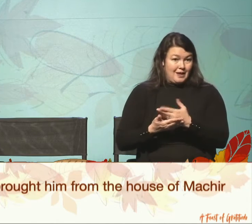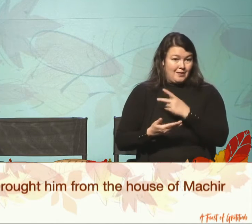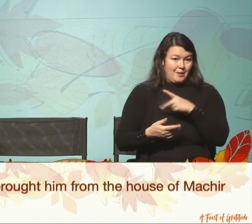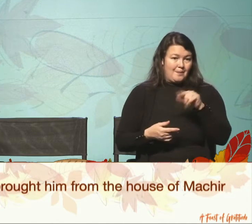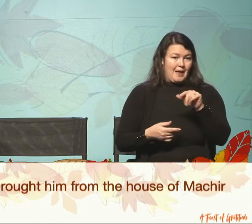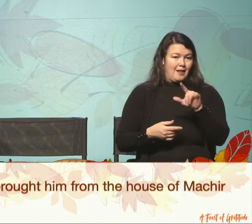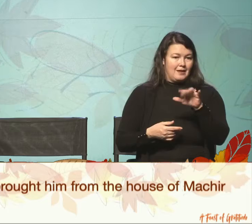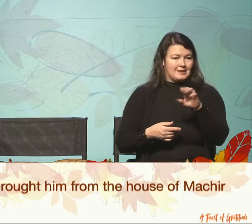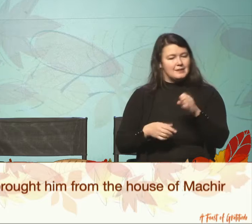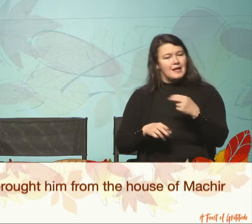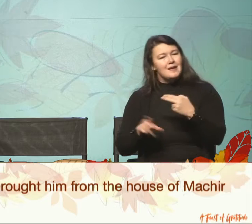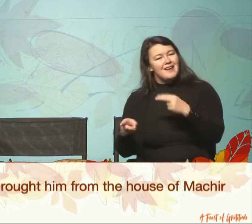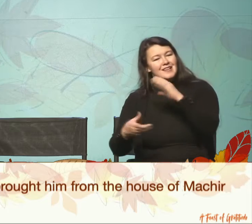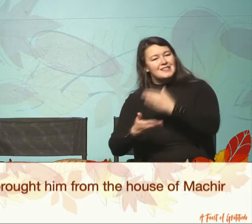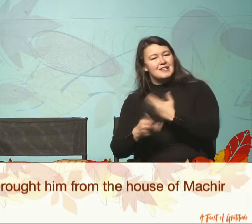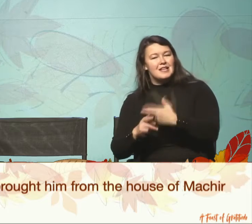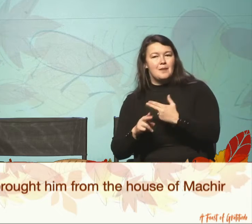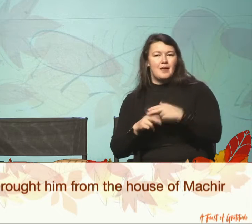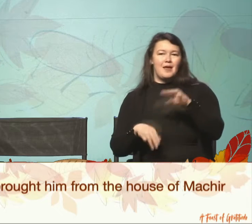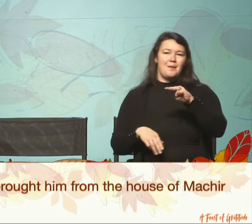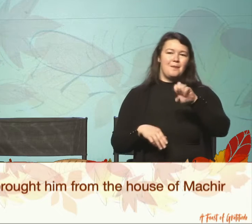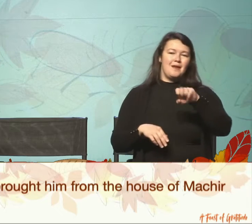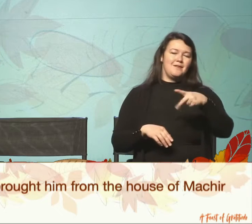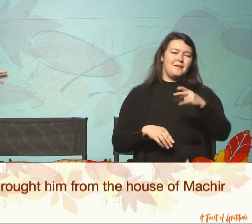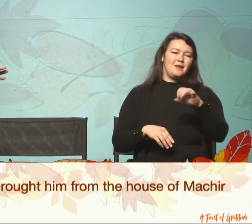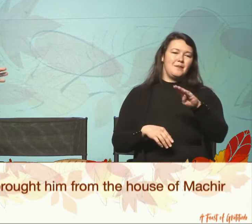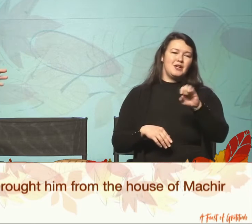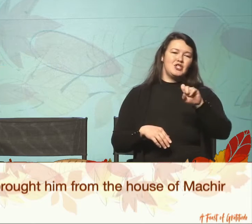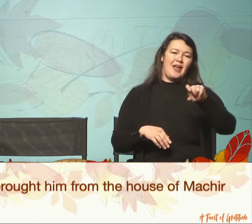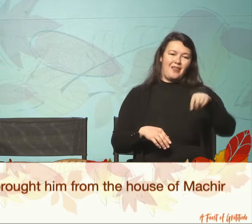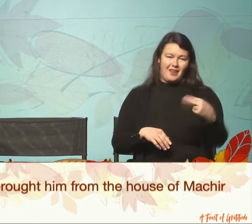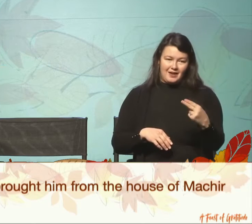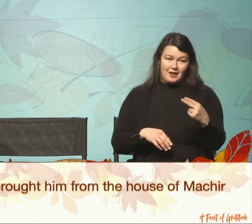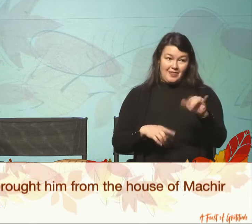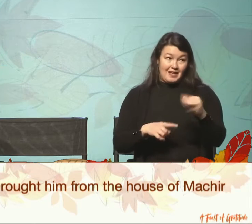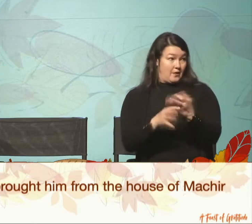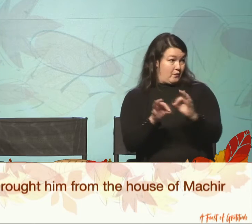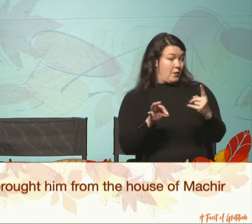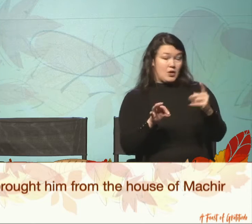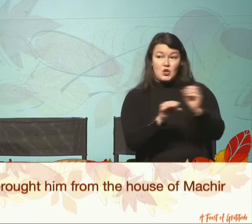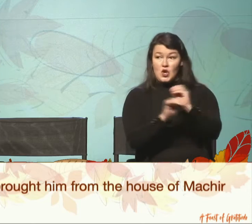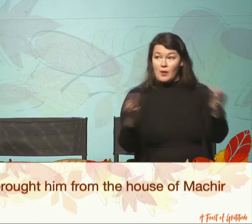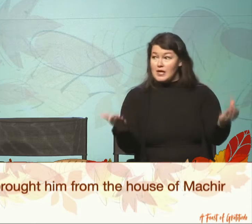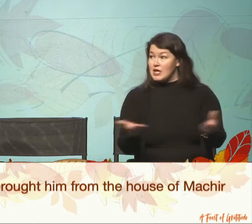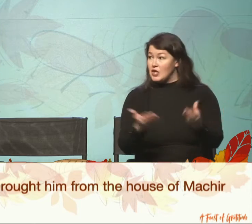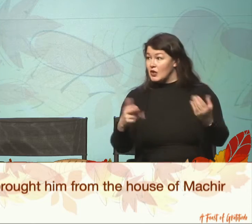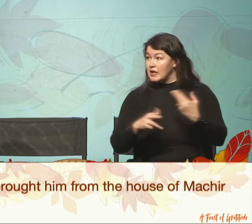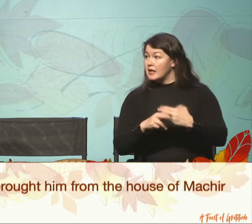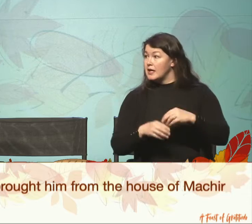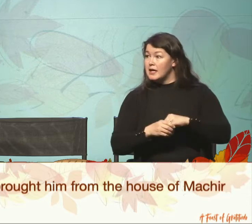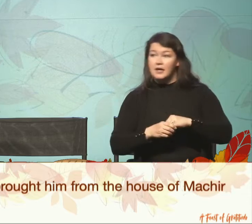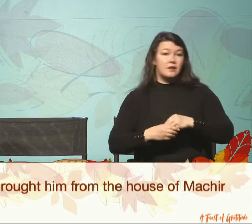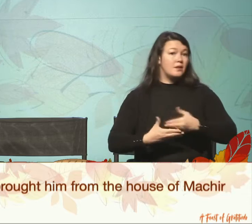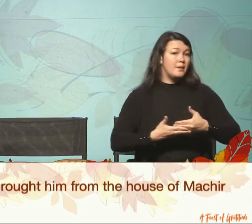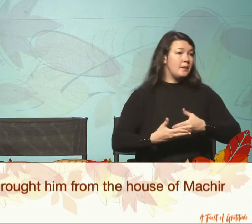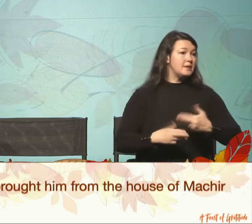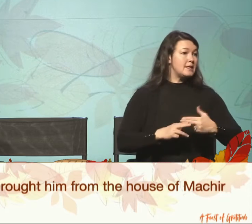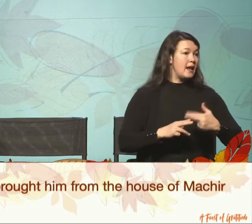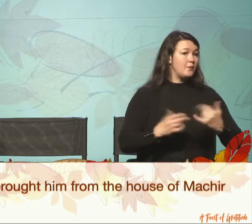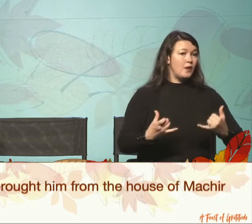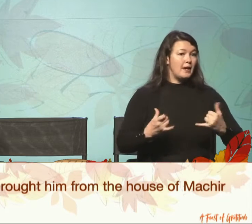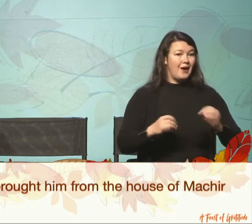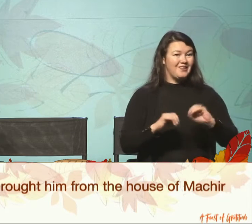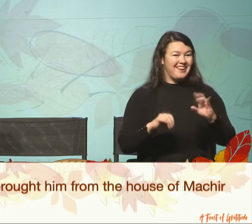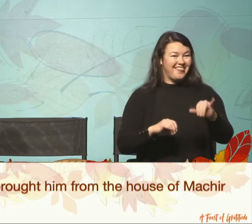was Mephibosheth. That's a free one. Totally available. I don't think right now we have any babies in the nursery named Mephibosheth, so go for